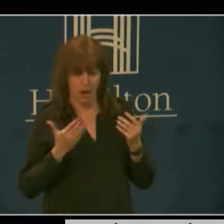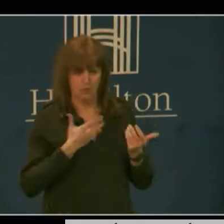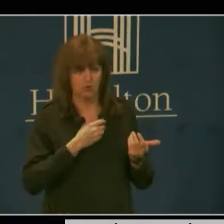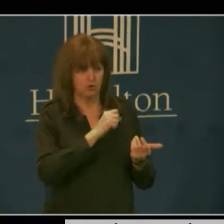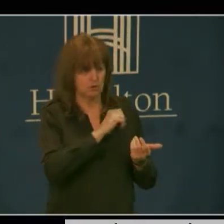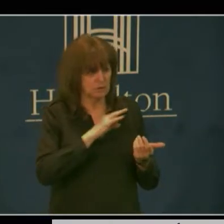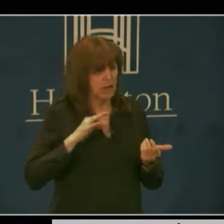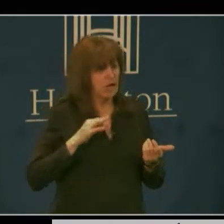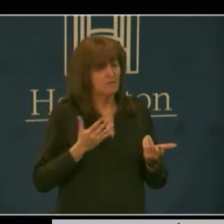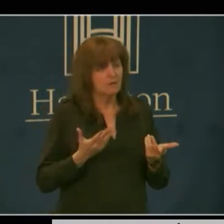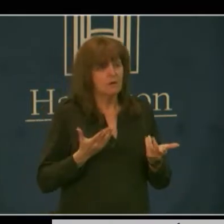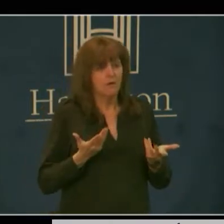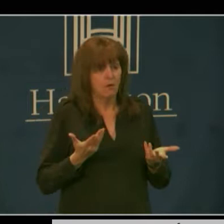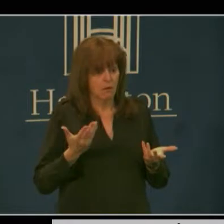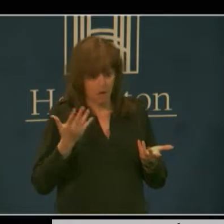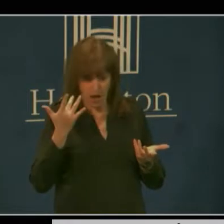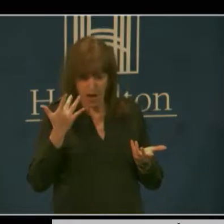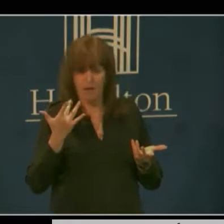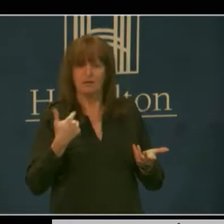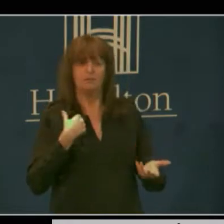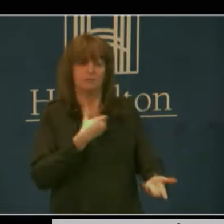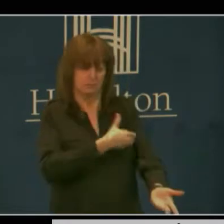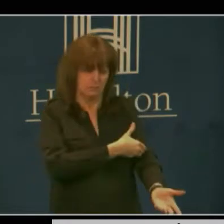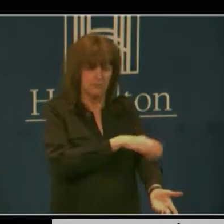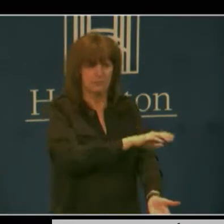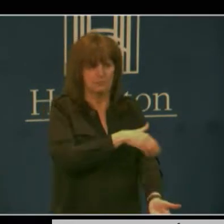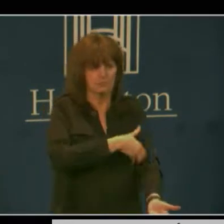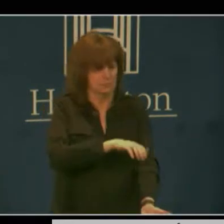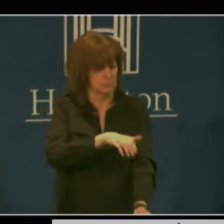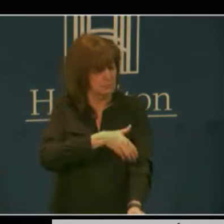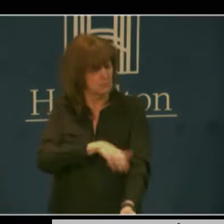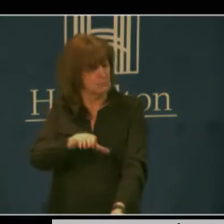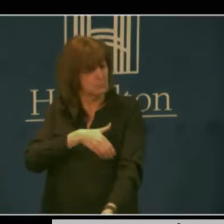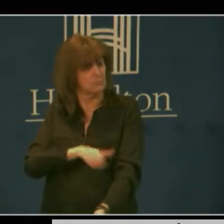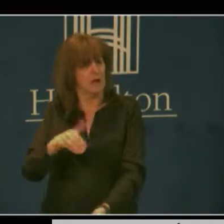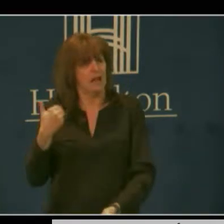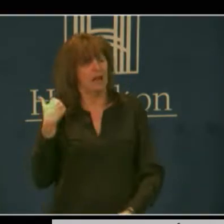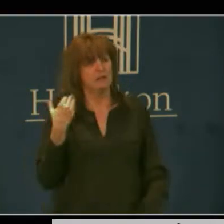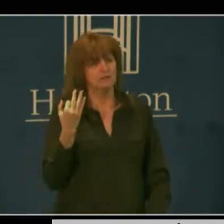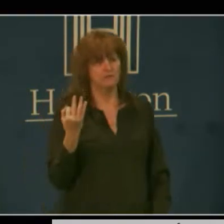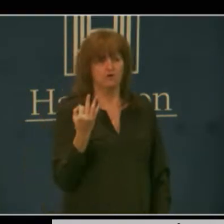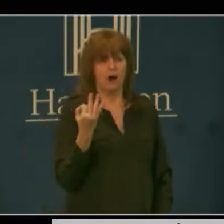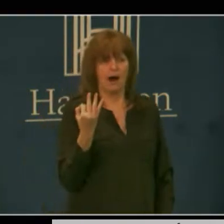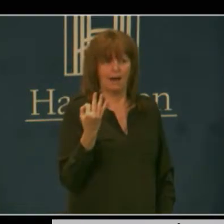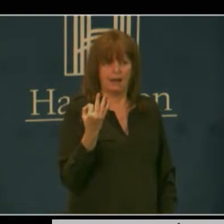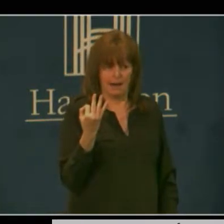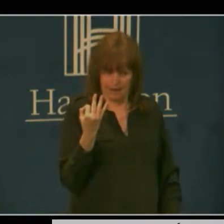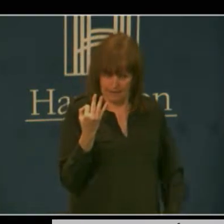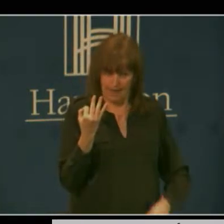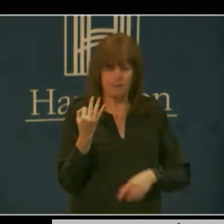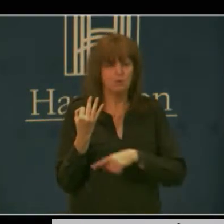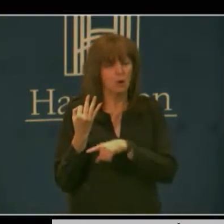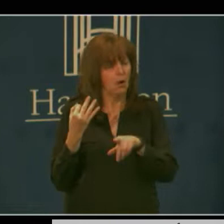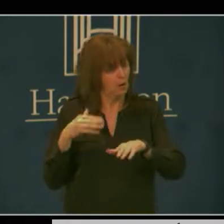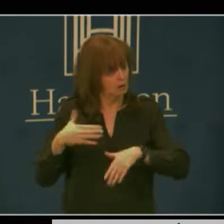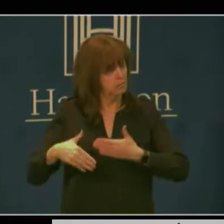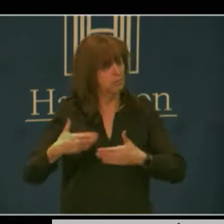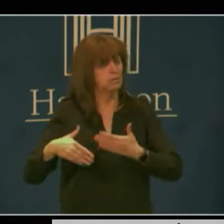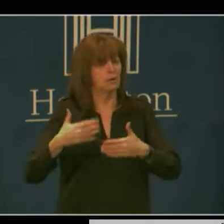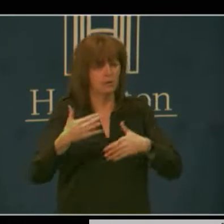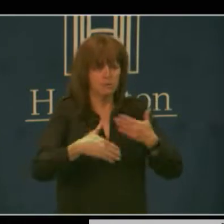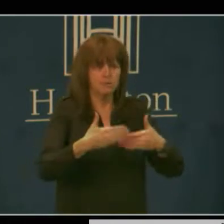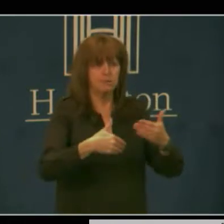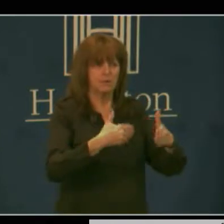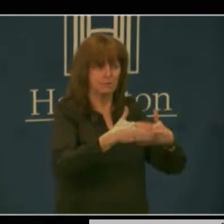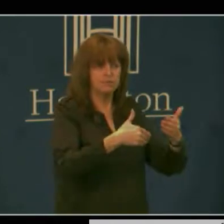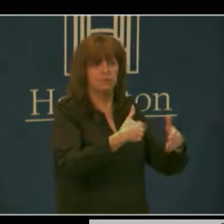delegated authority, and I'm very, very pleased. We have not missed a step. In fact, in many instances, we've been ahead of the curve in terms of some of the things that we're